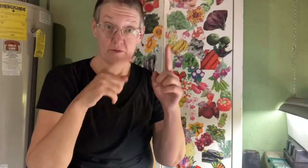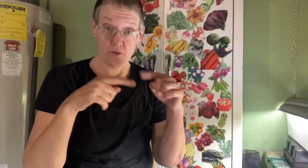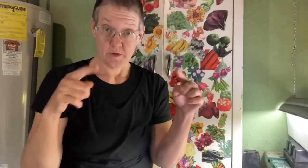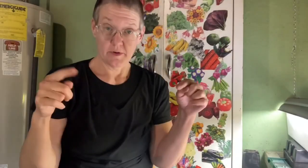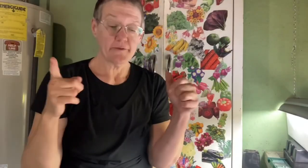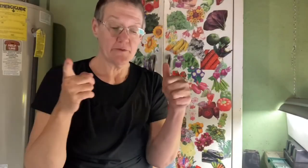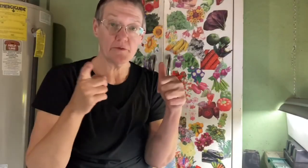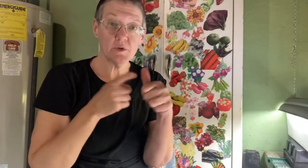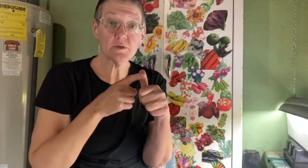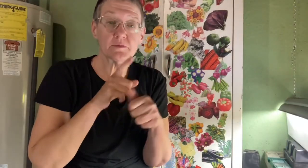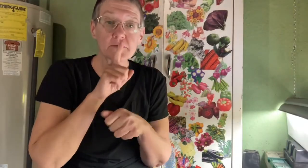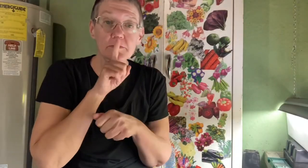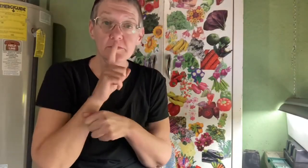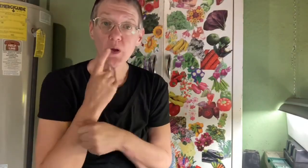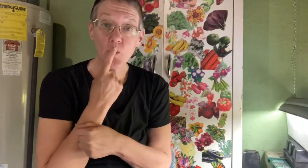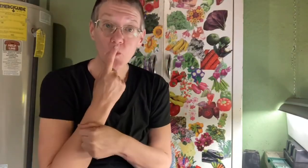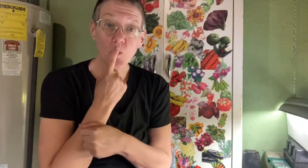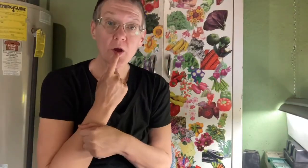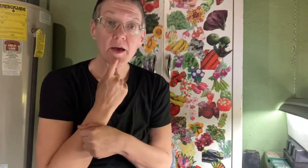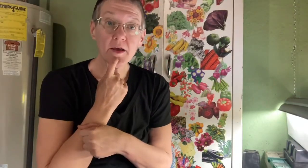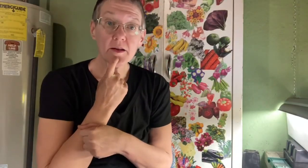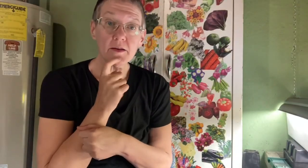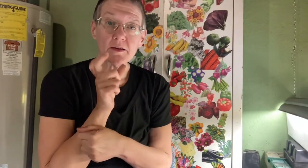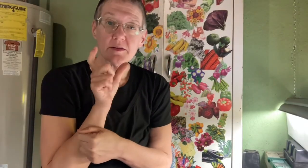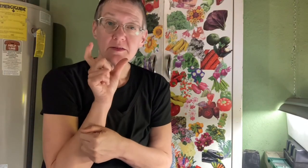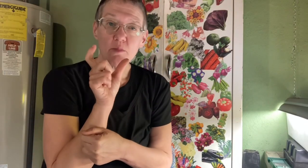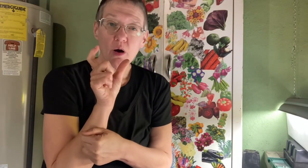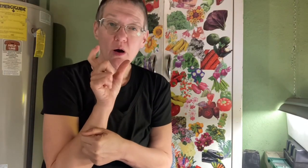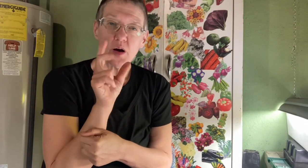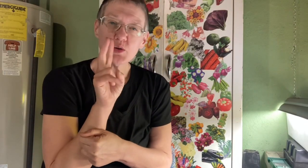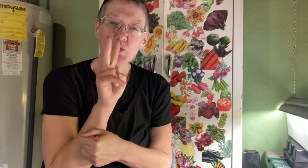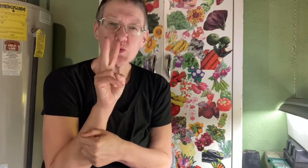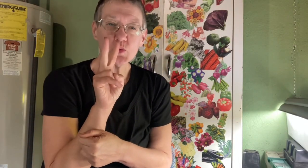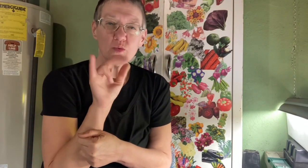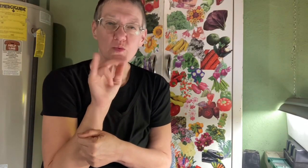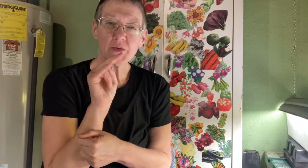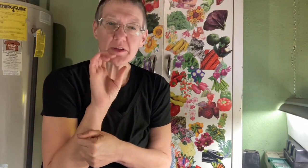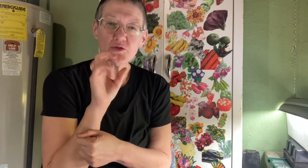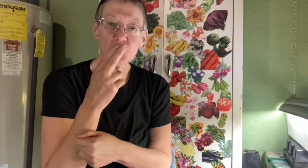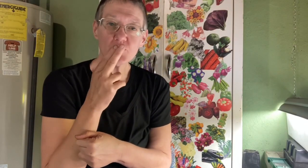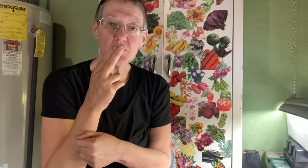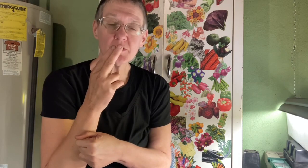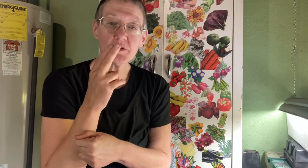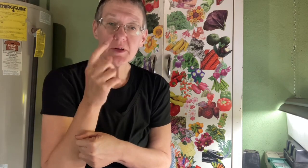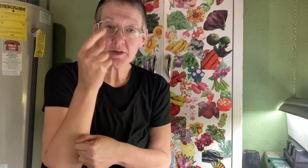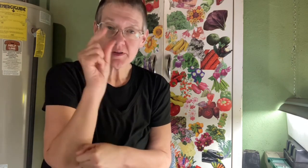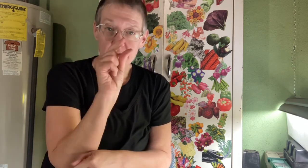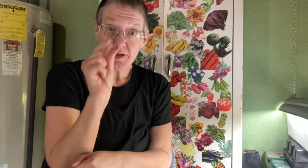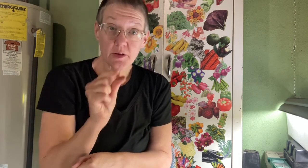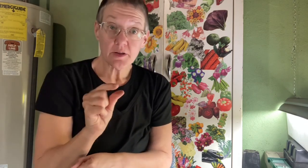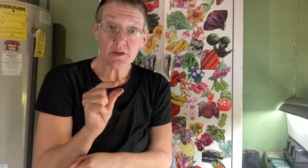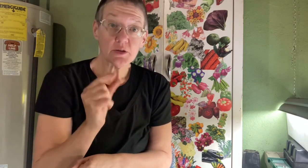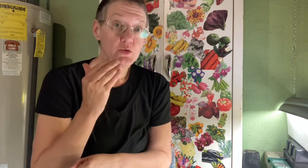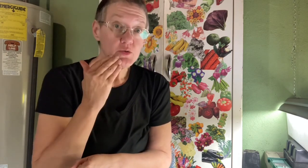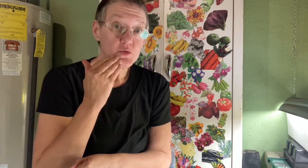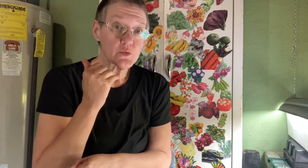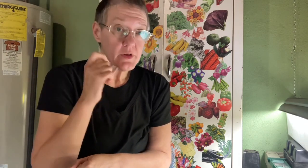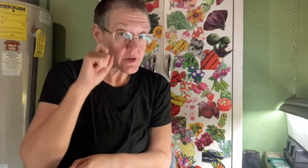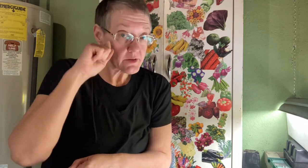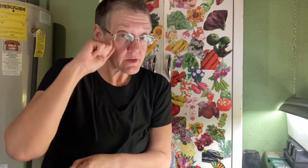So we're going to start 3 varieties, and the first is a red small 2-inch Italian